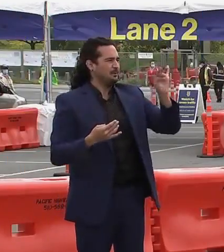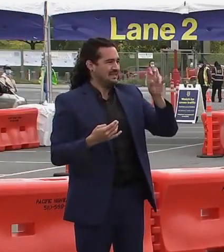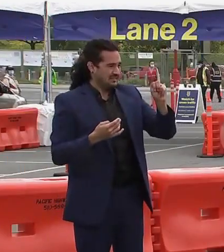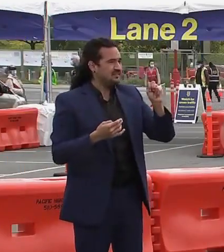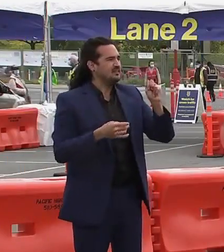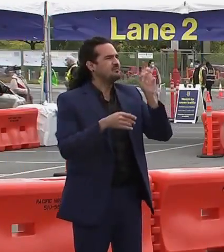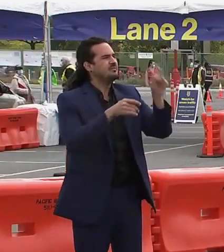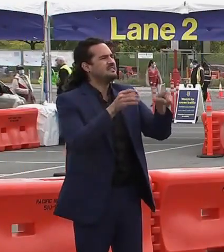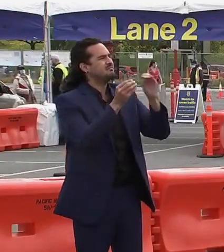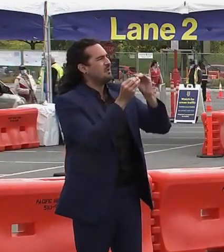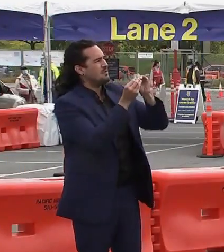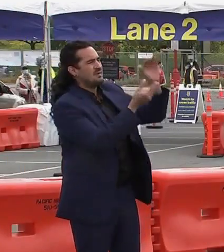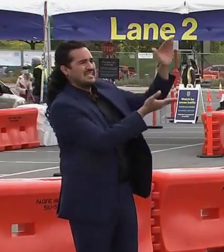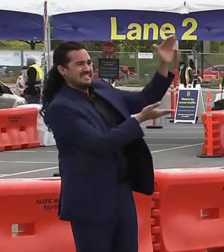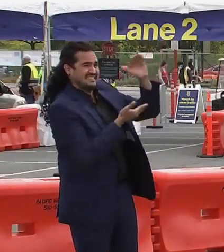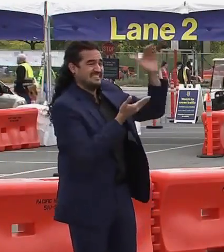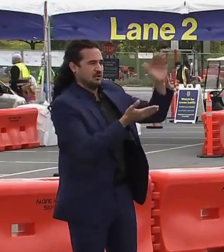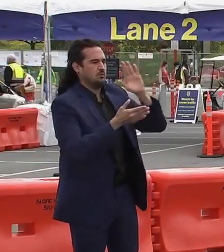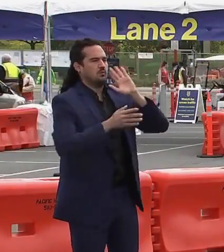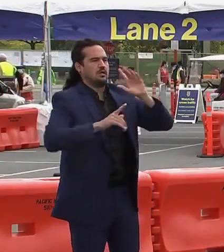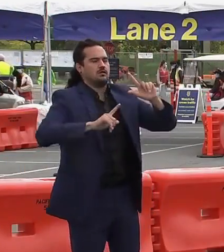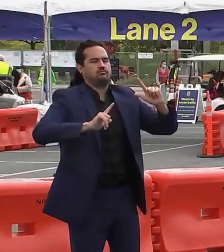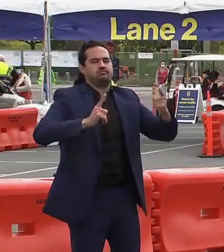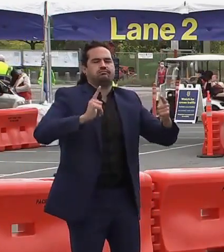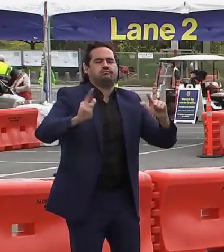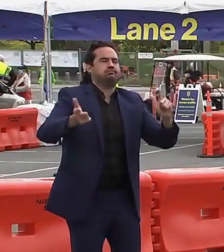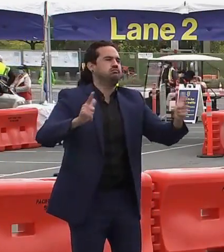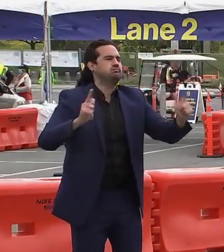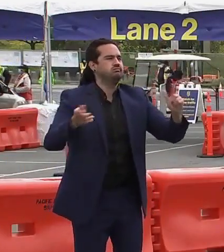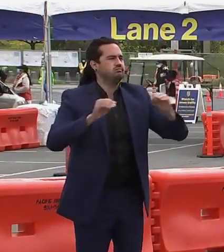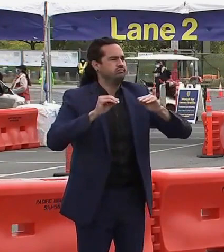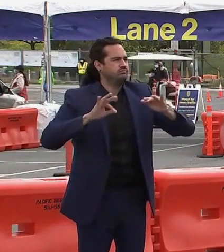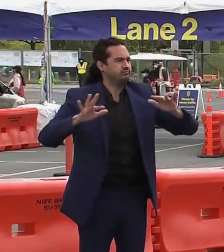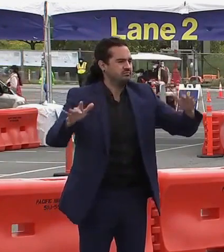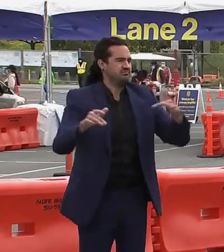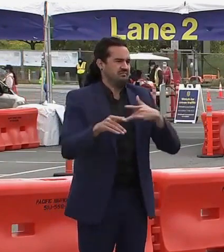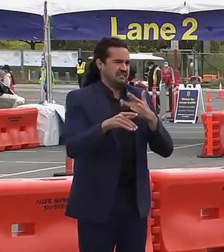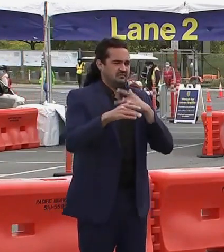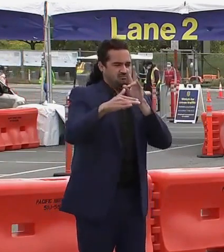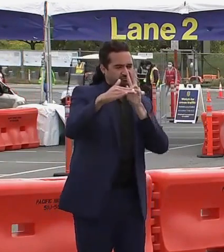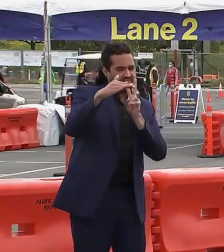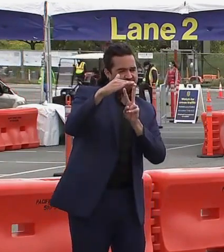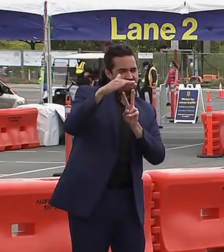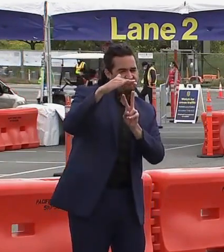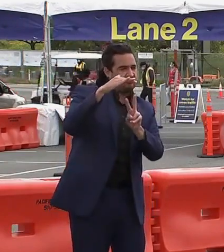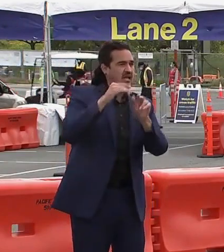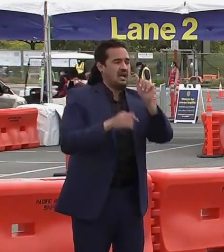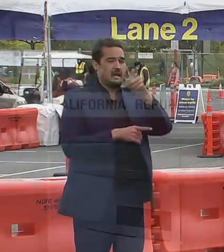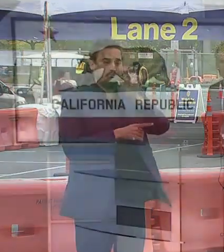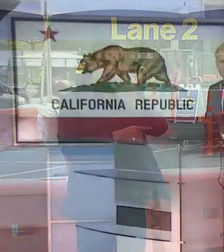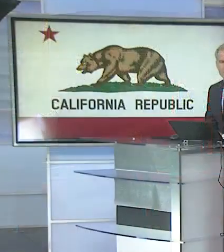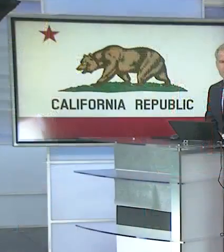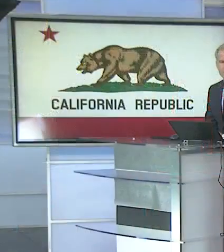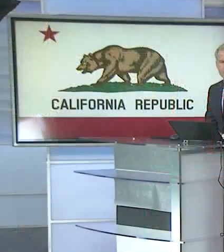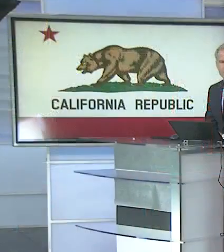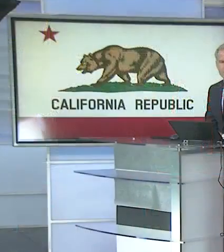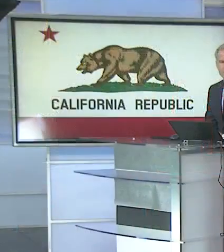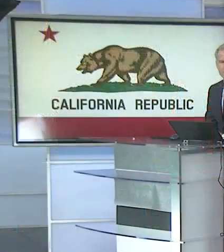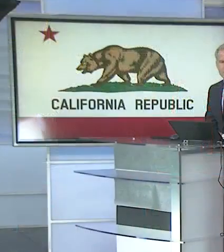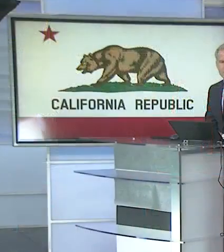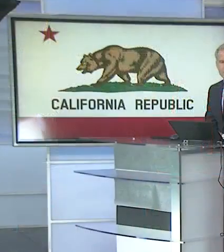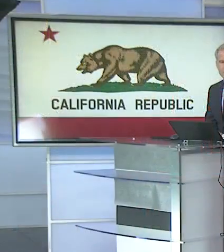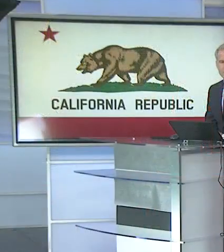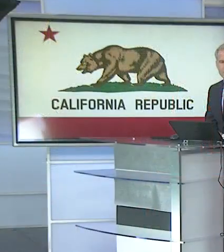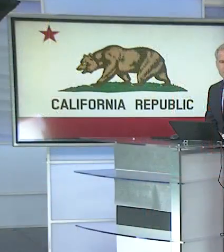we can confidently say by June 15th that we can start to open up as business as usual. California